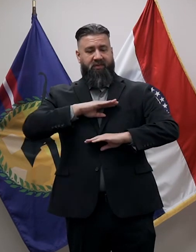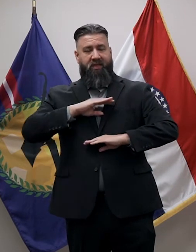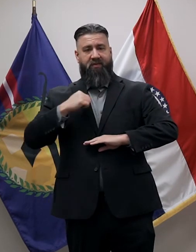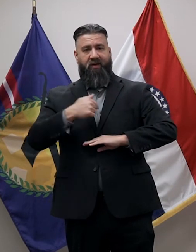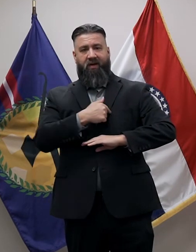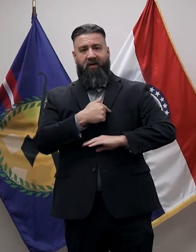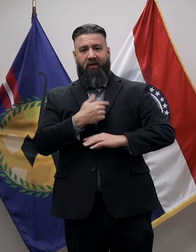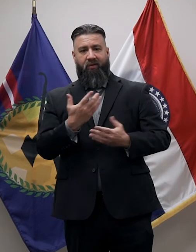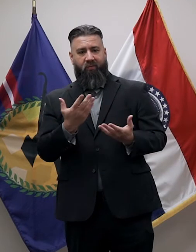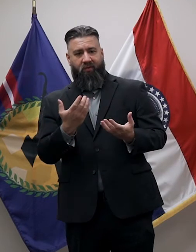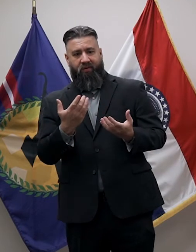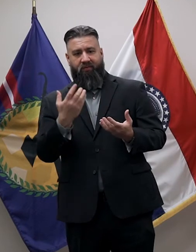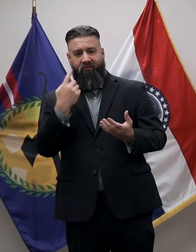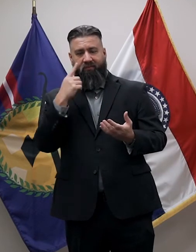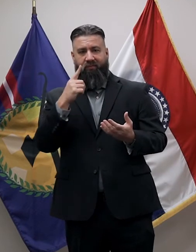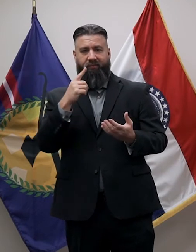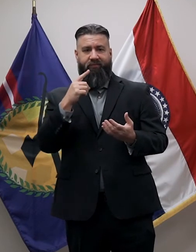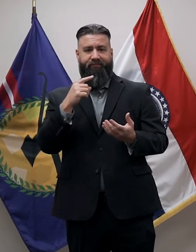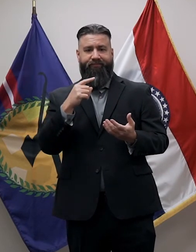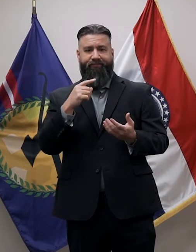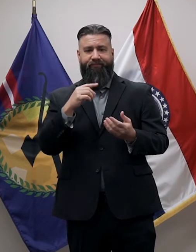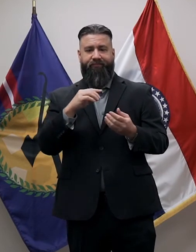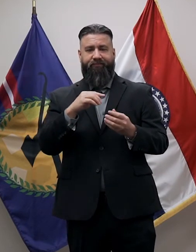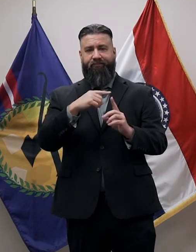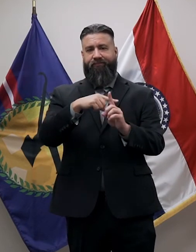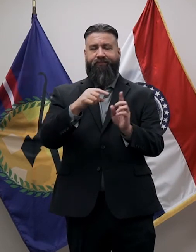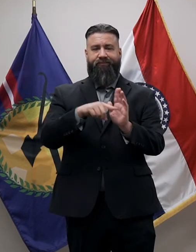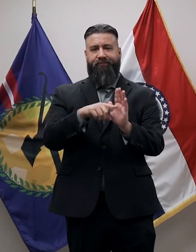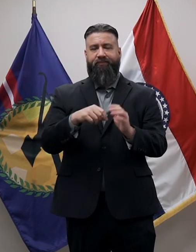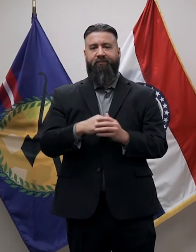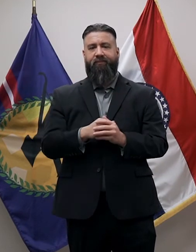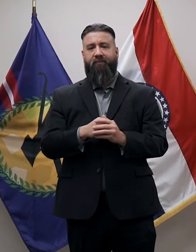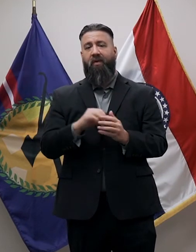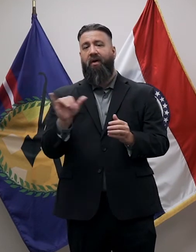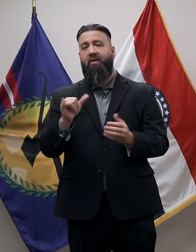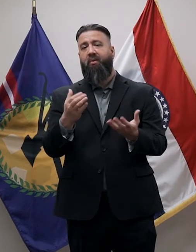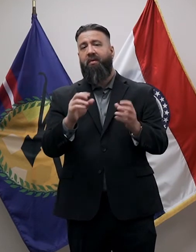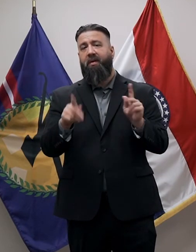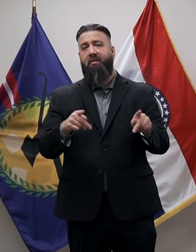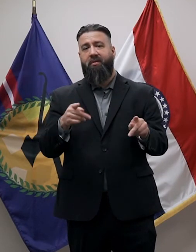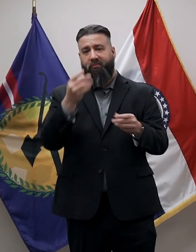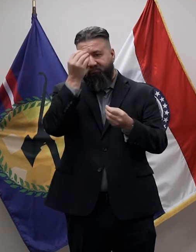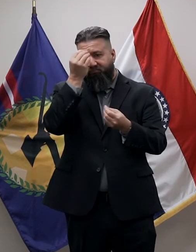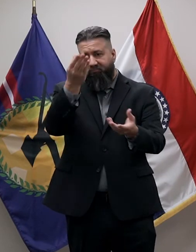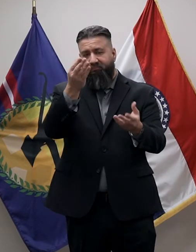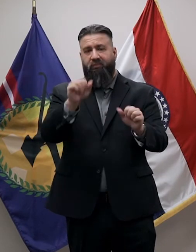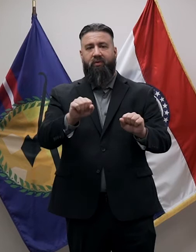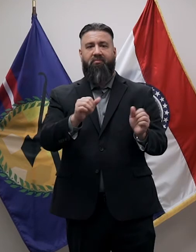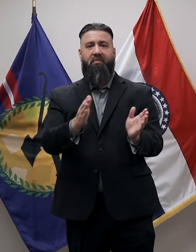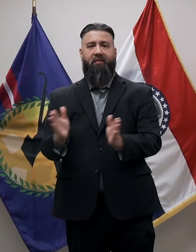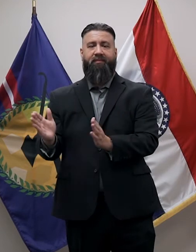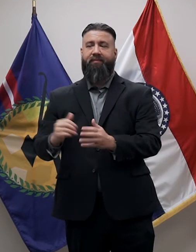we make decisions based on the data, and we also want to give people some notice so they can plan.